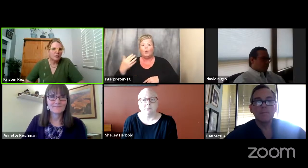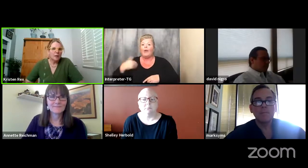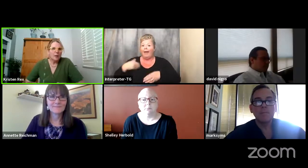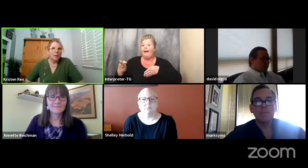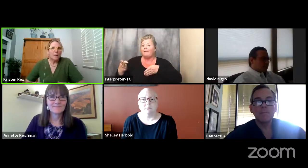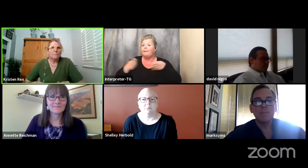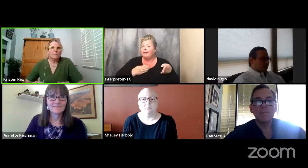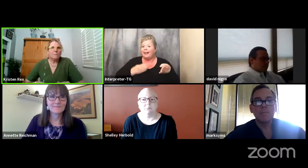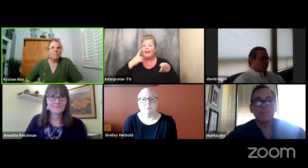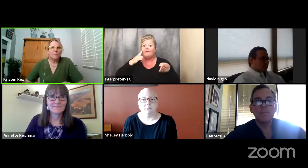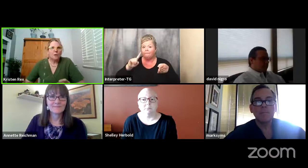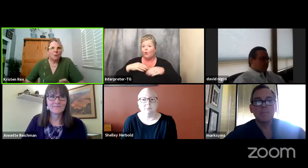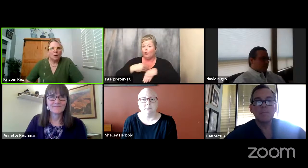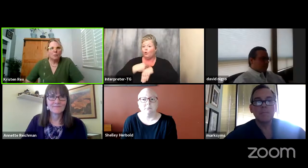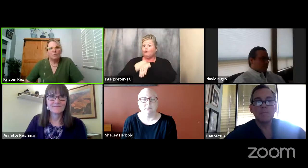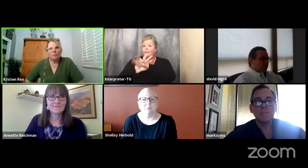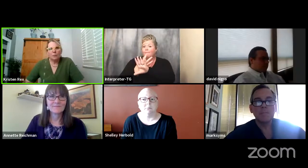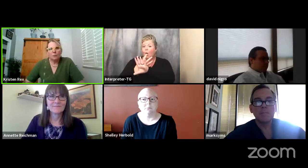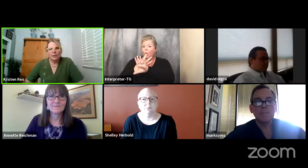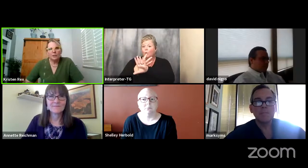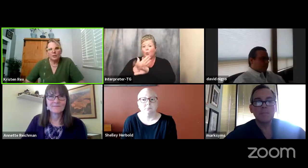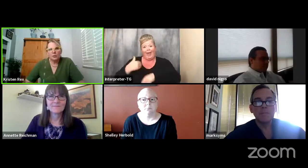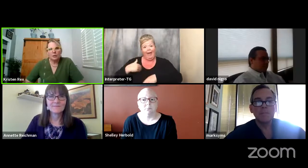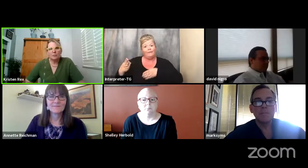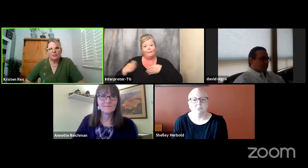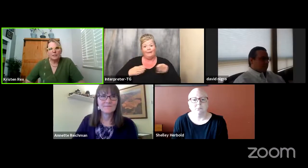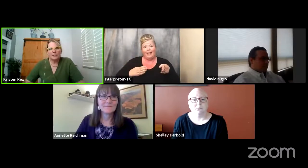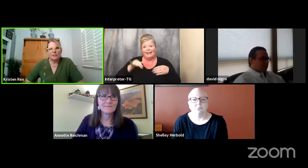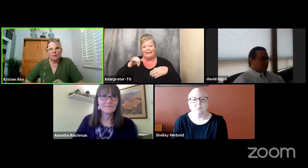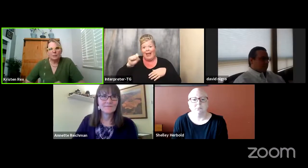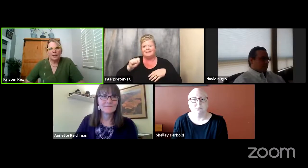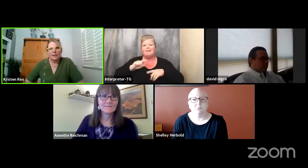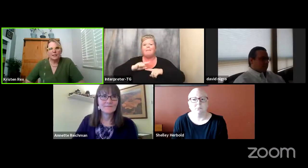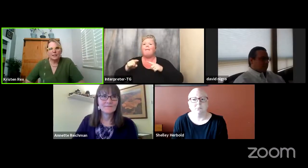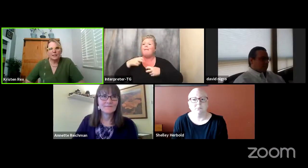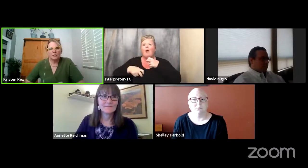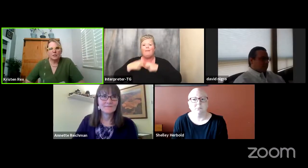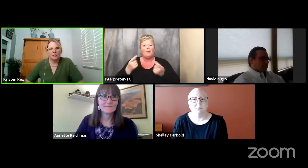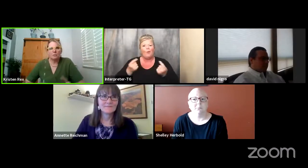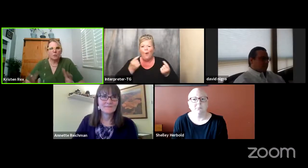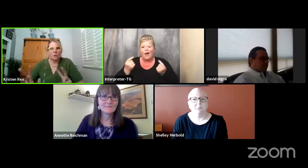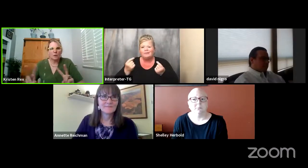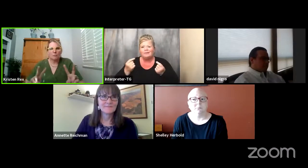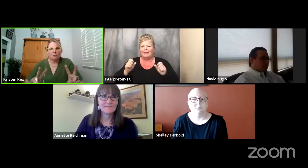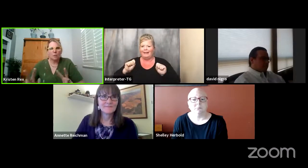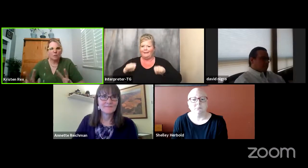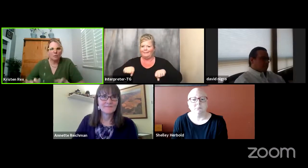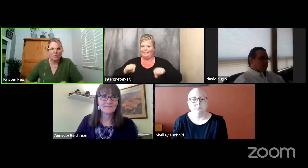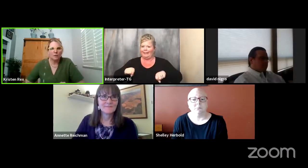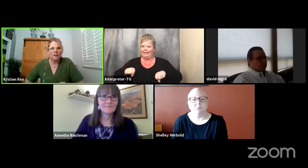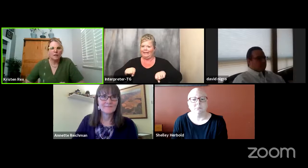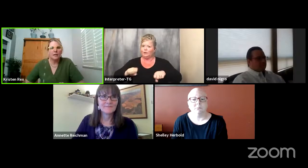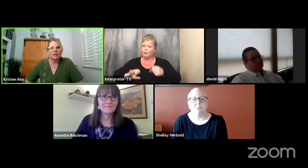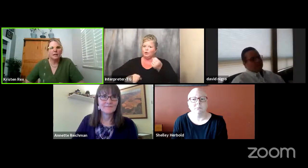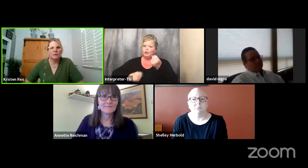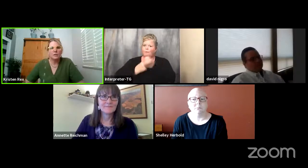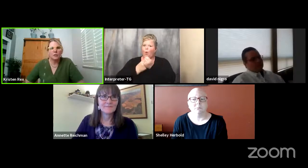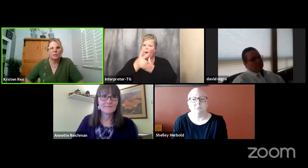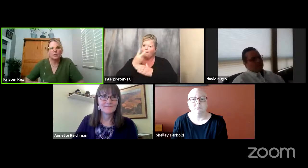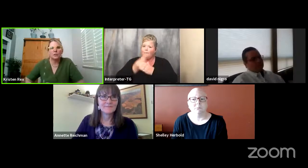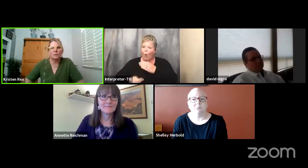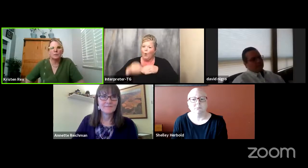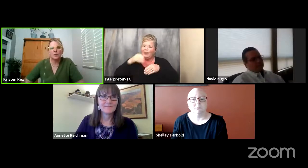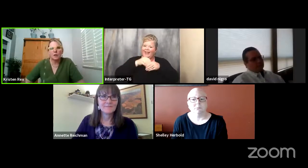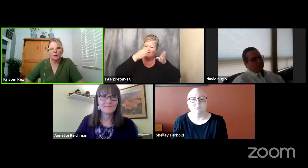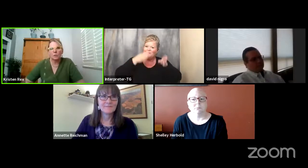instruction, but where we will run into trouble is the capacity to support both. And so